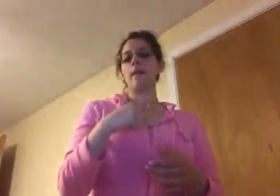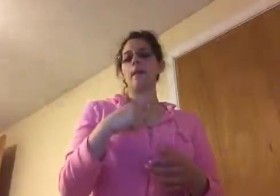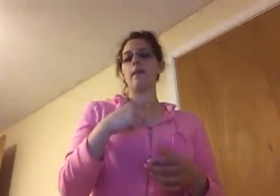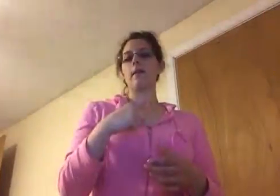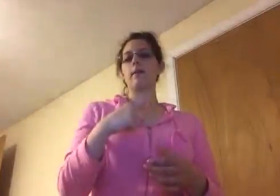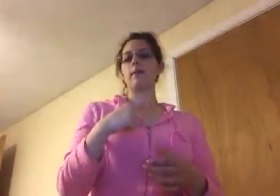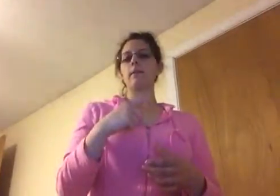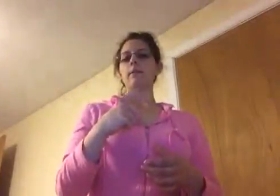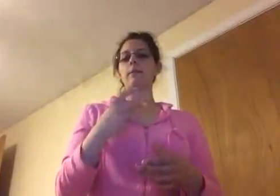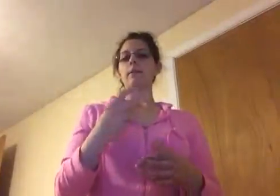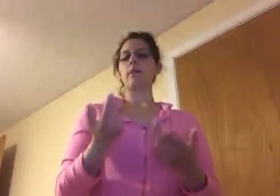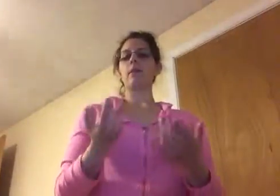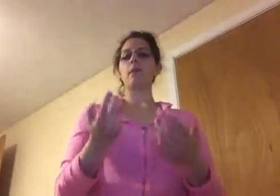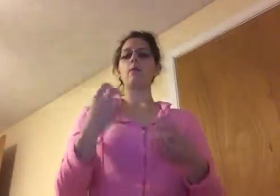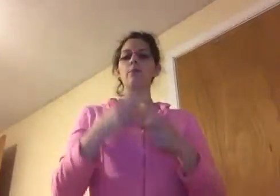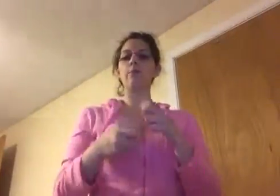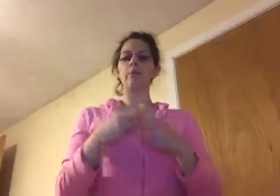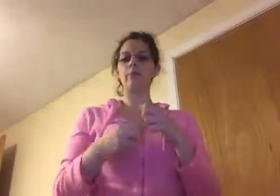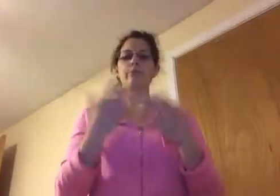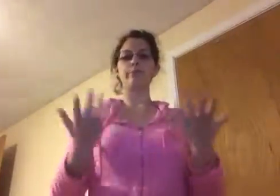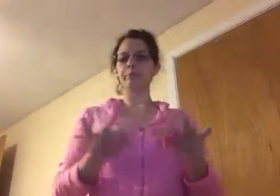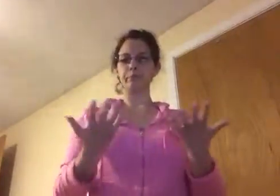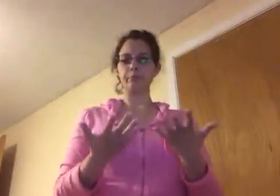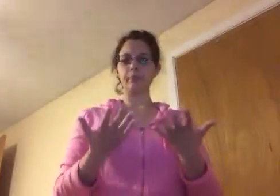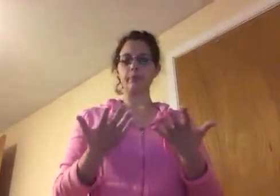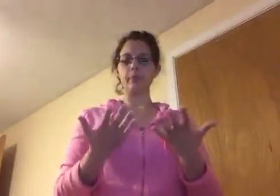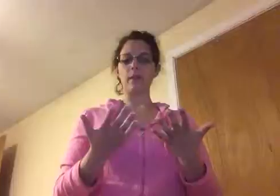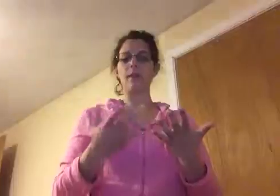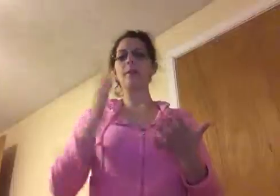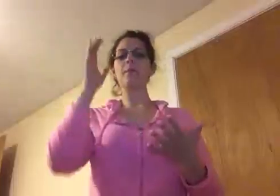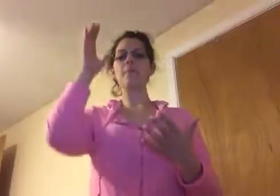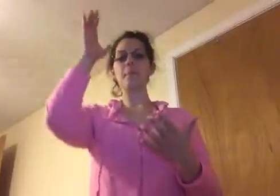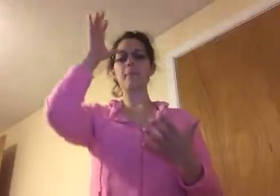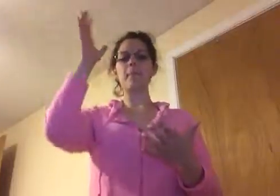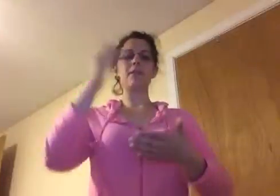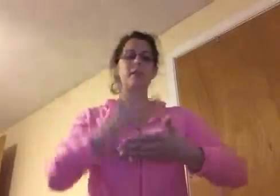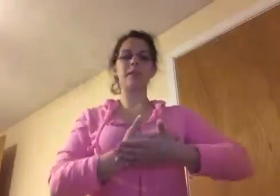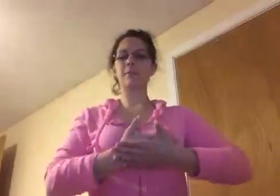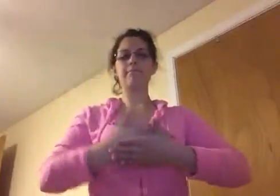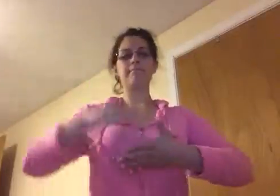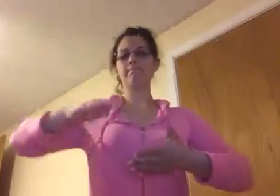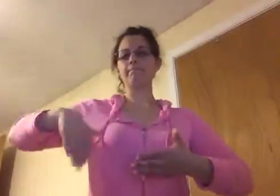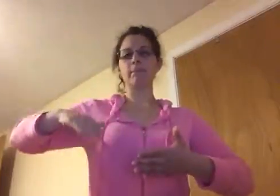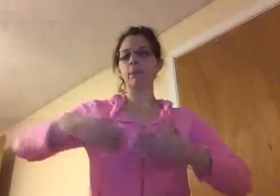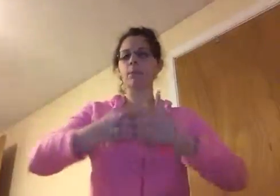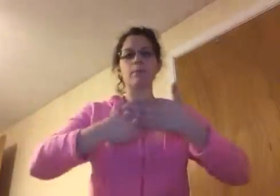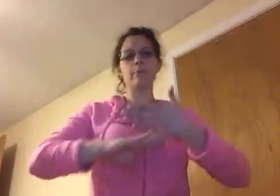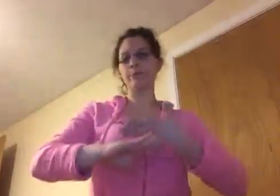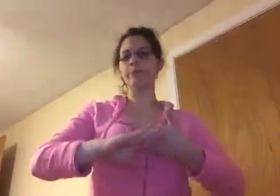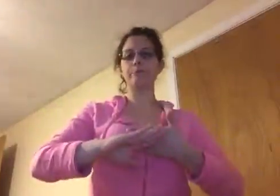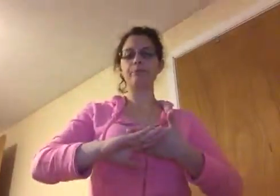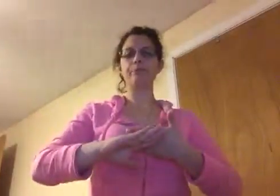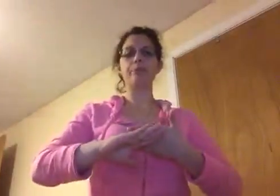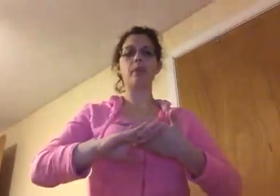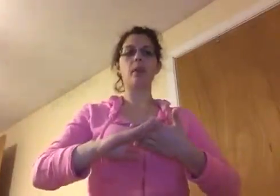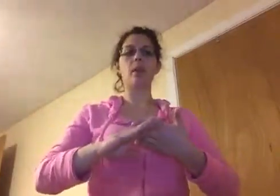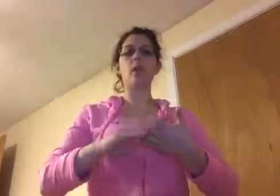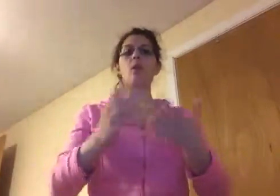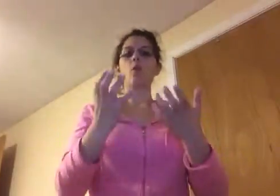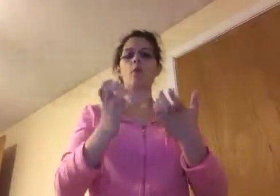male heir. And he wanted to have his marriage annulled. Under Catholic law, you can't get a divorce. So he wanted to get it annulled, which